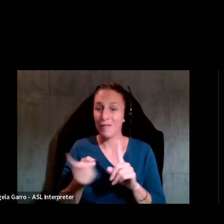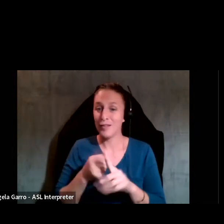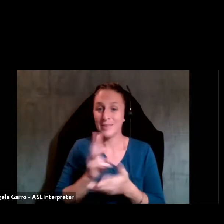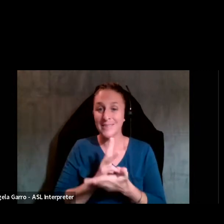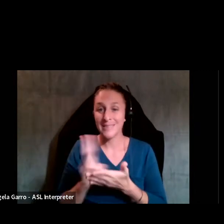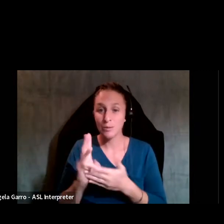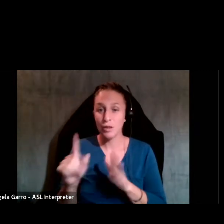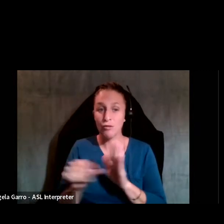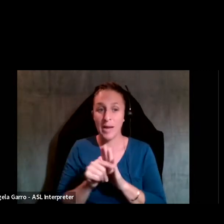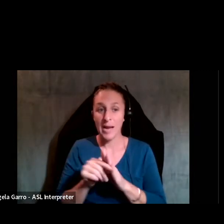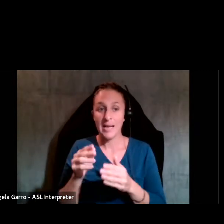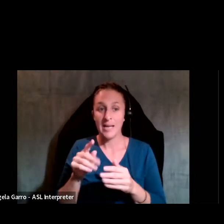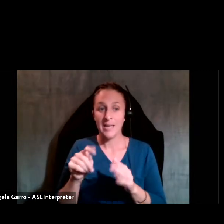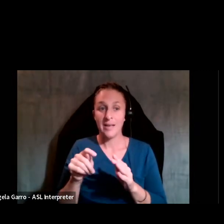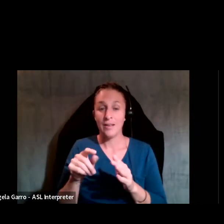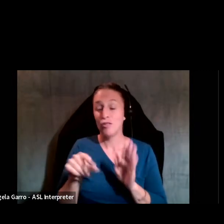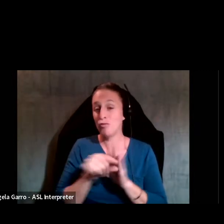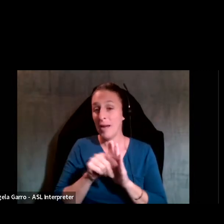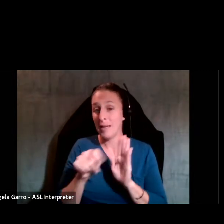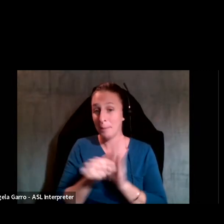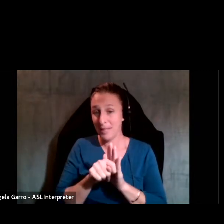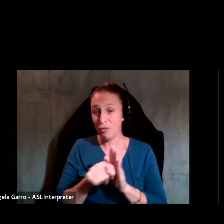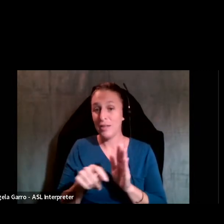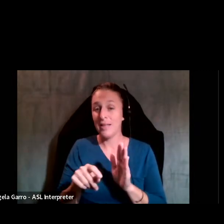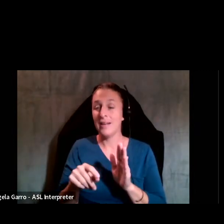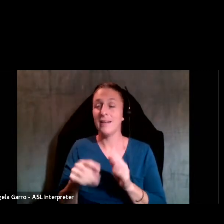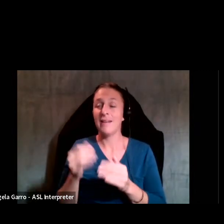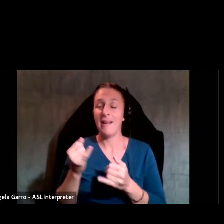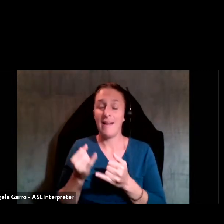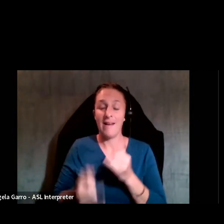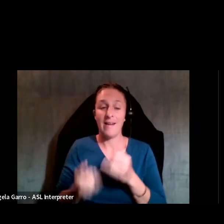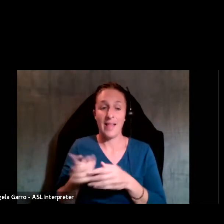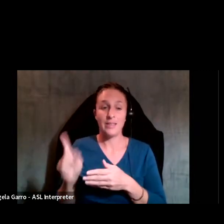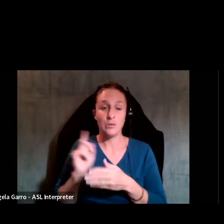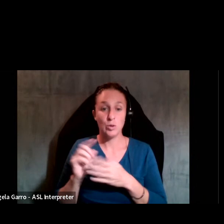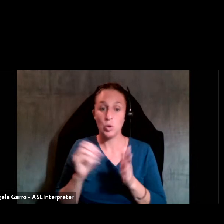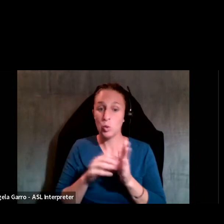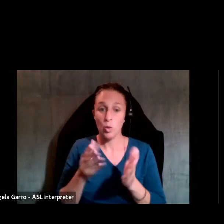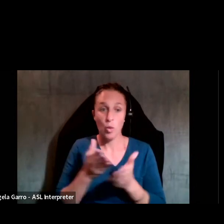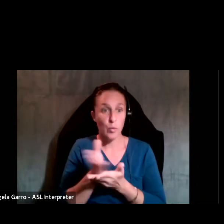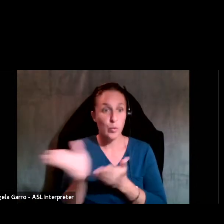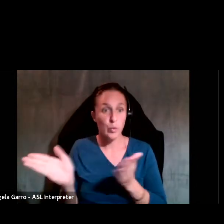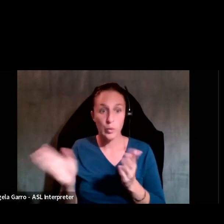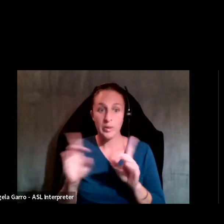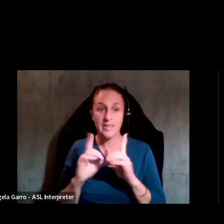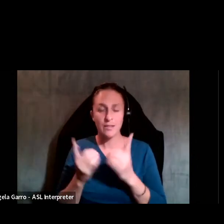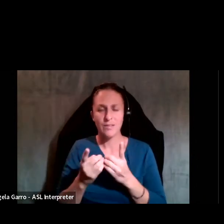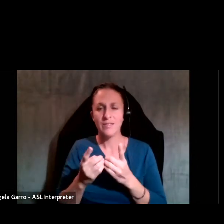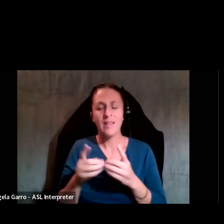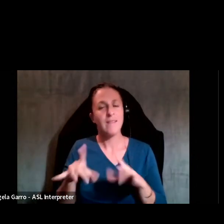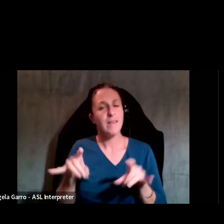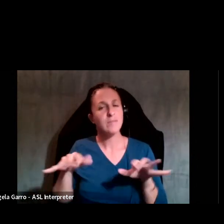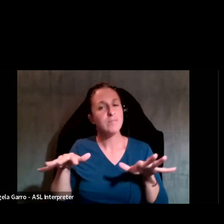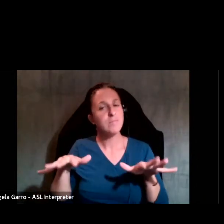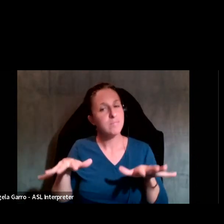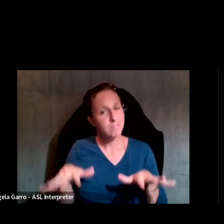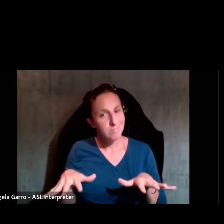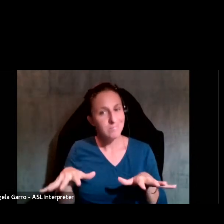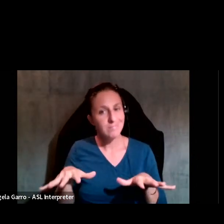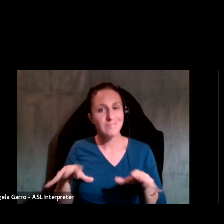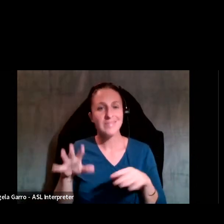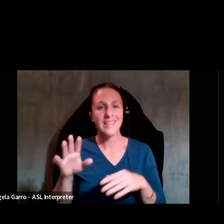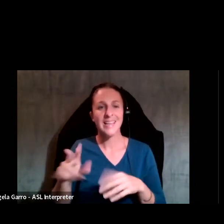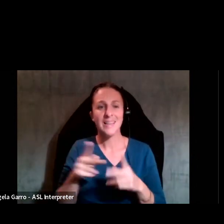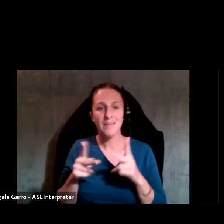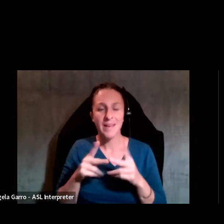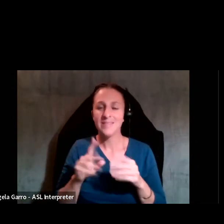6-week grading period ended last week. And just students throughout the district, they're kind of finding their place in their schools. Like club fairs